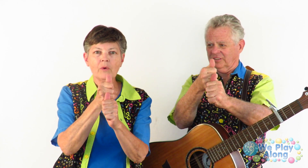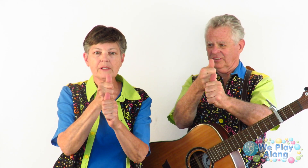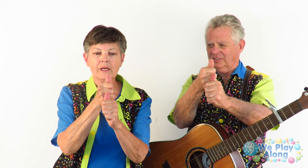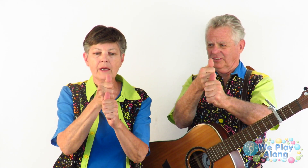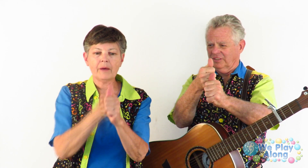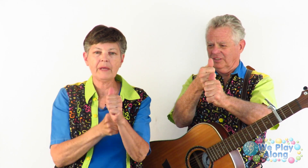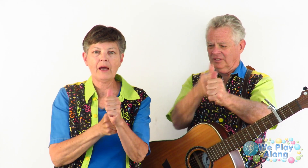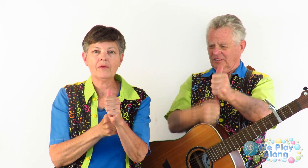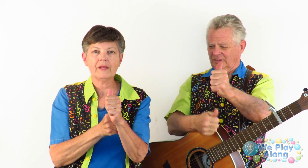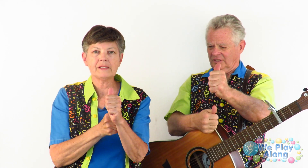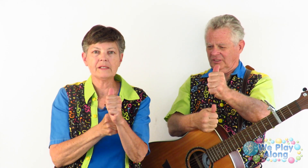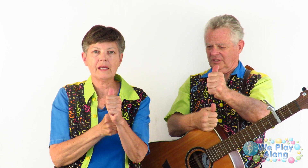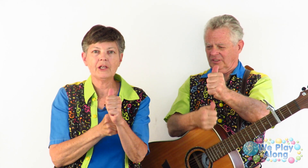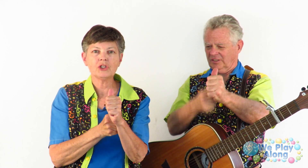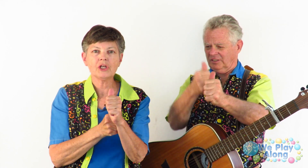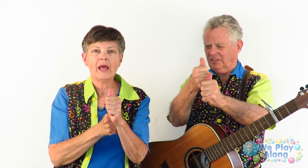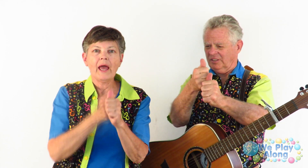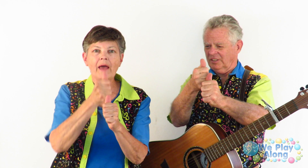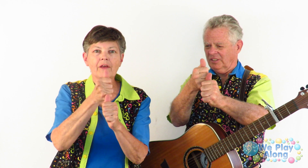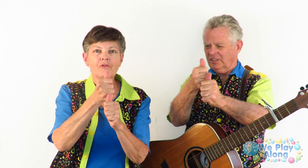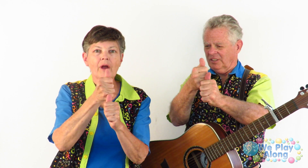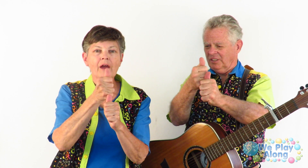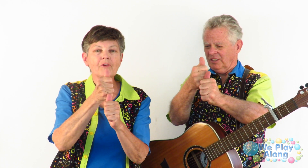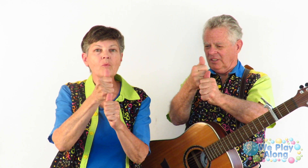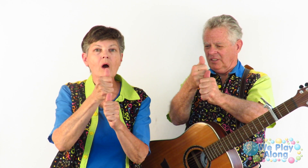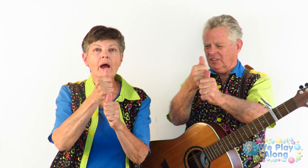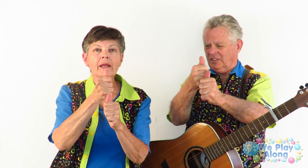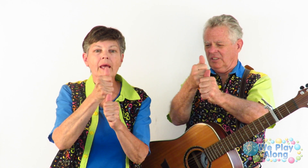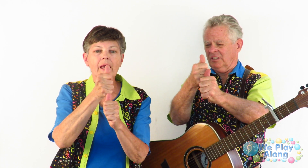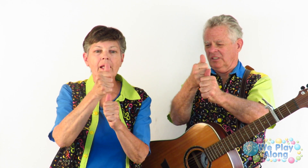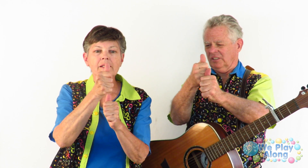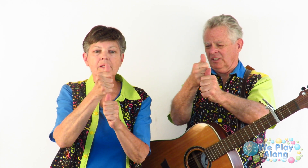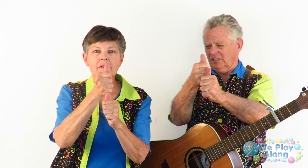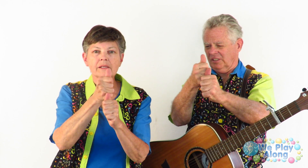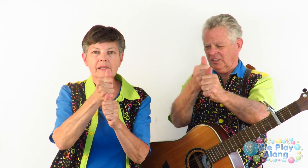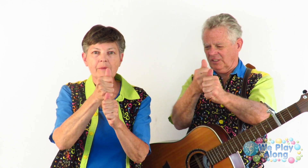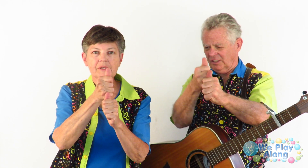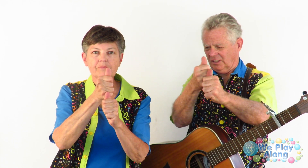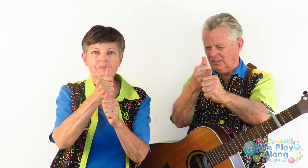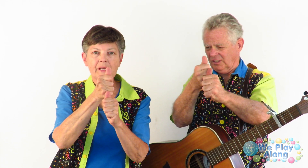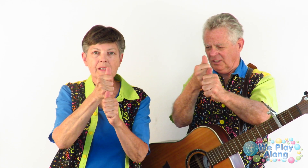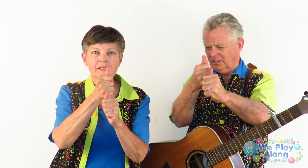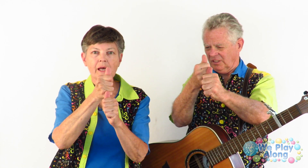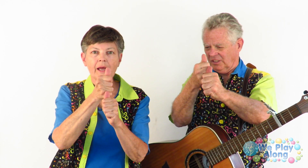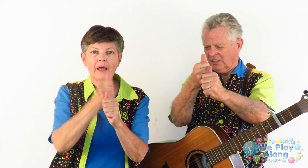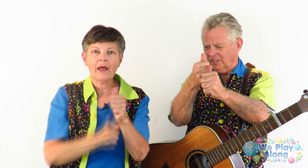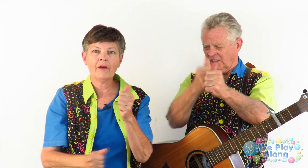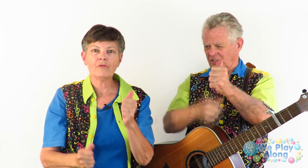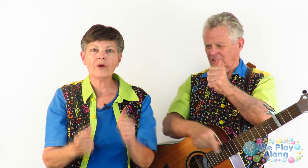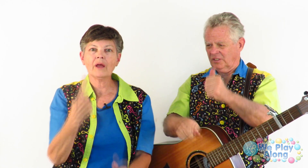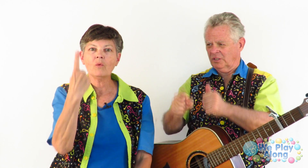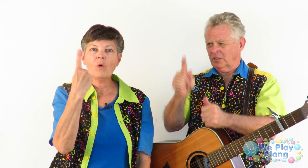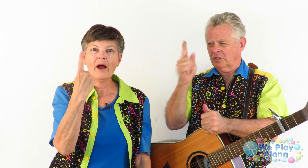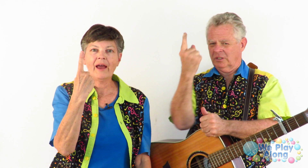one's going to come down. This is each. And then for every one, it's the same basic sign, every